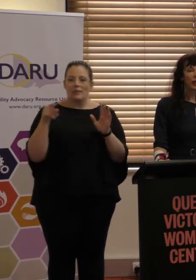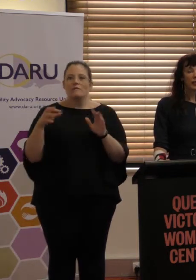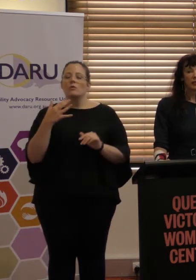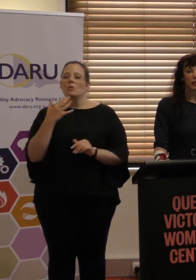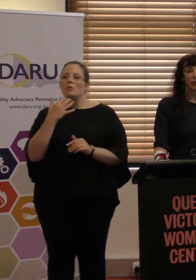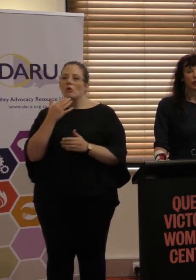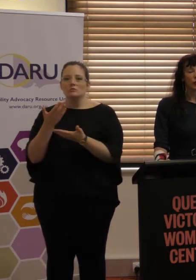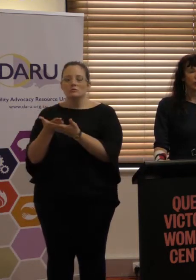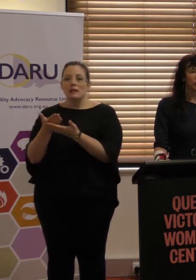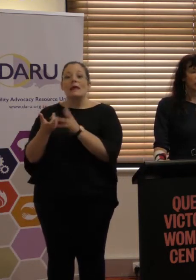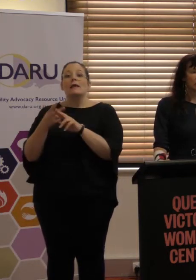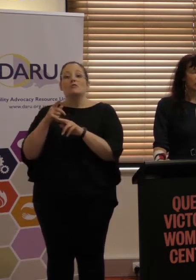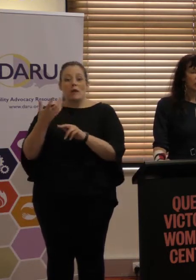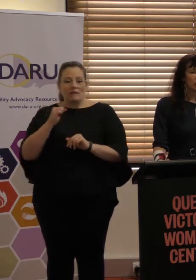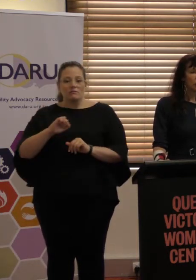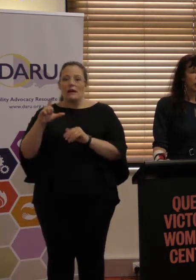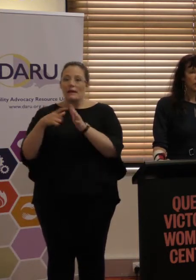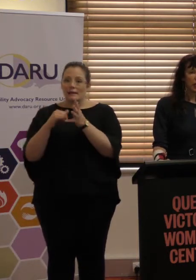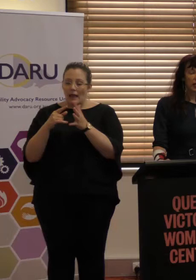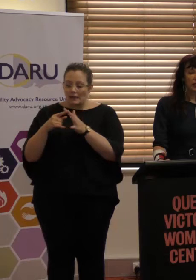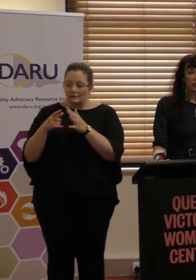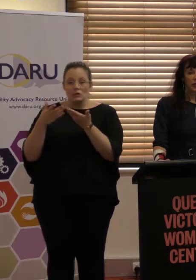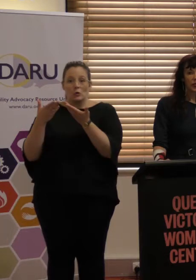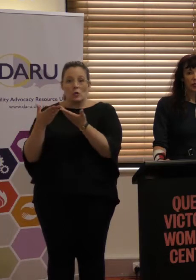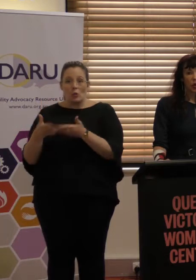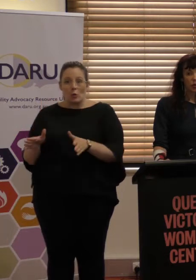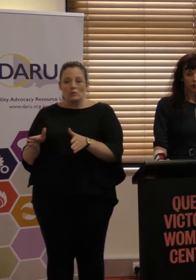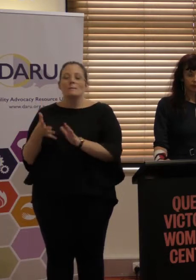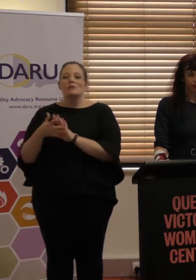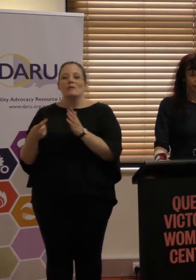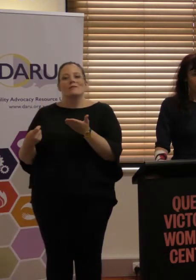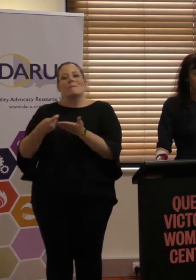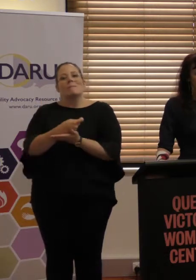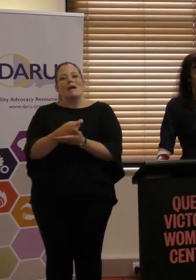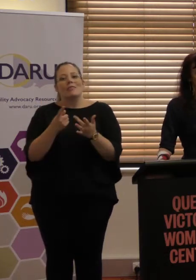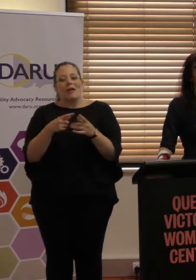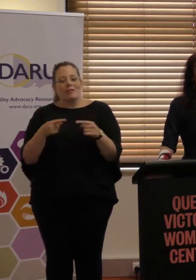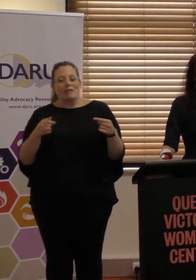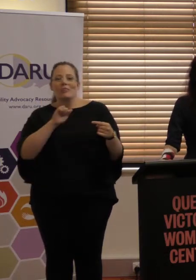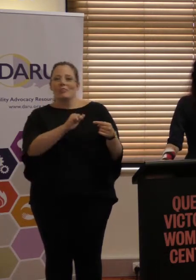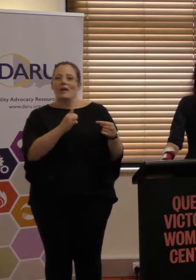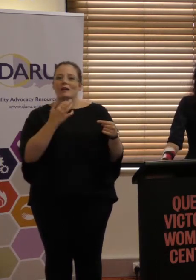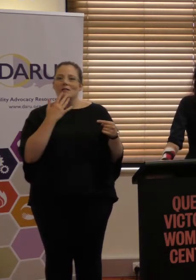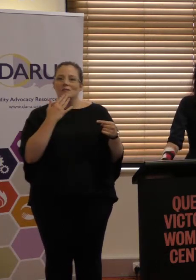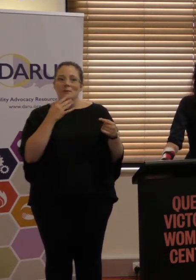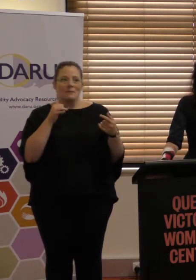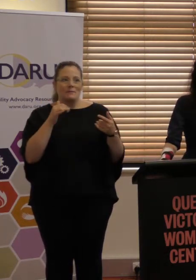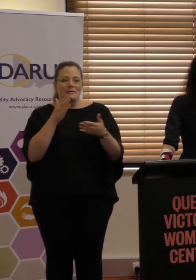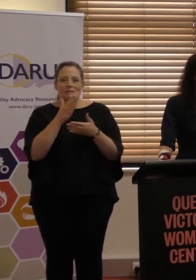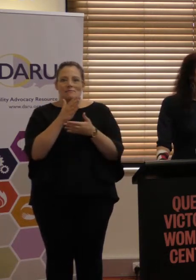run a case and you lose it, you have to pay the other side's costs, which could be